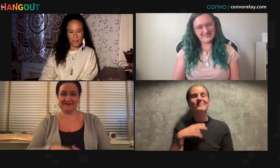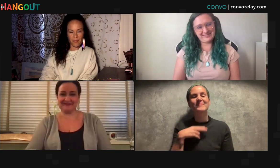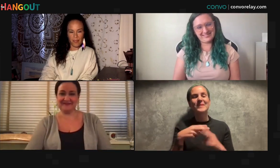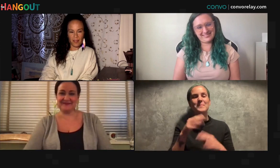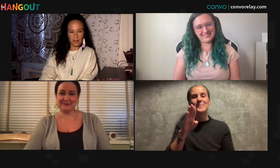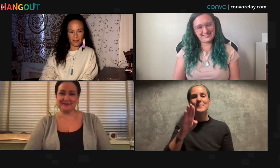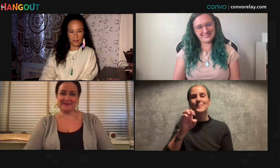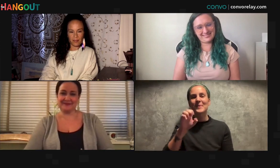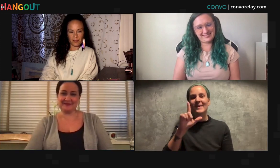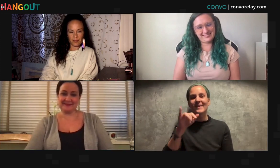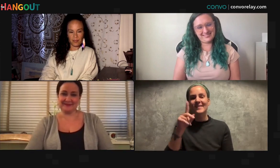small business.